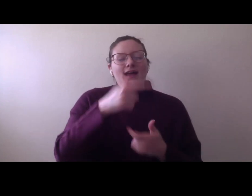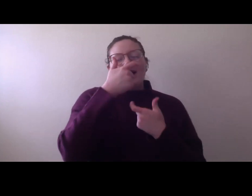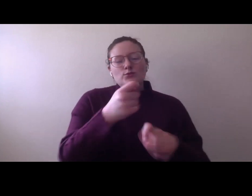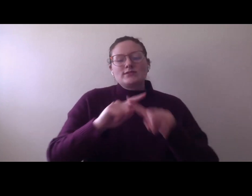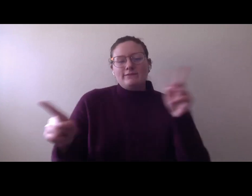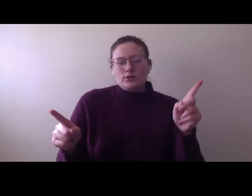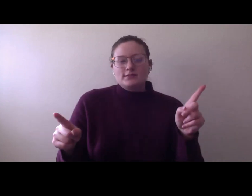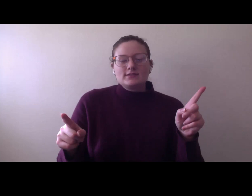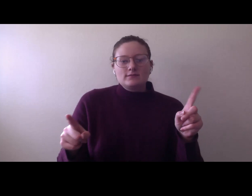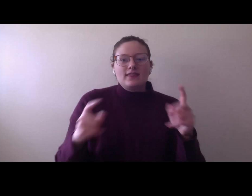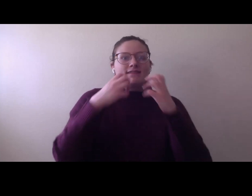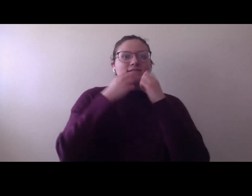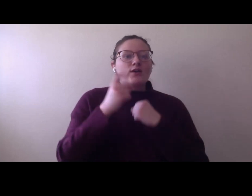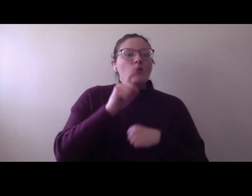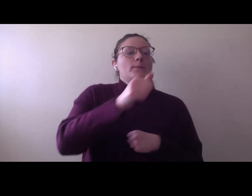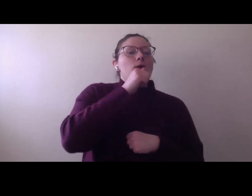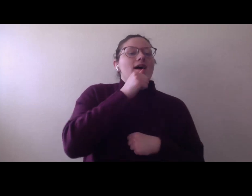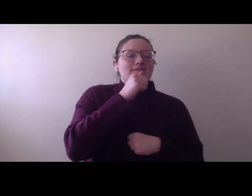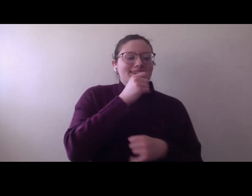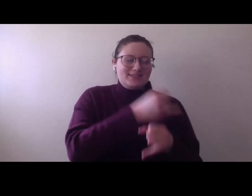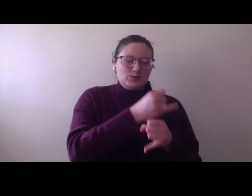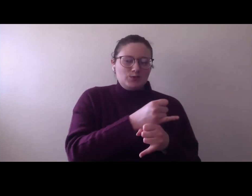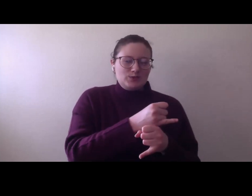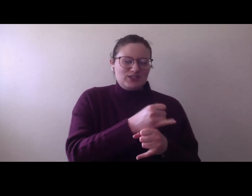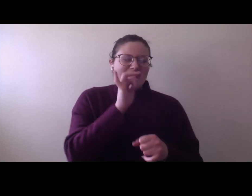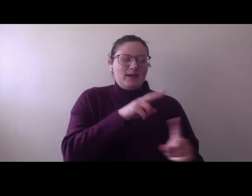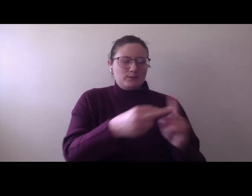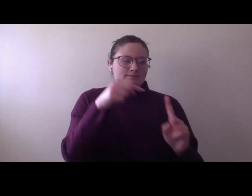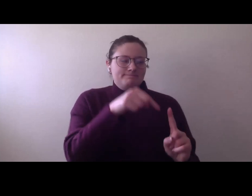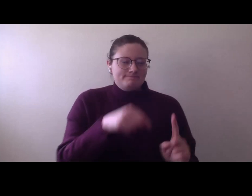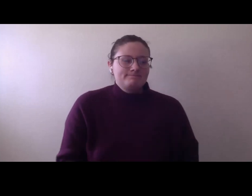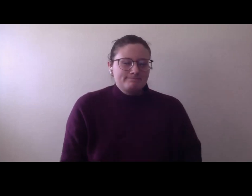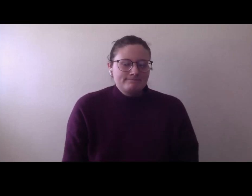distinction, the value of private institutions in that sense, I think.